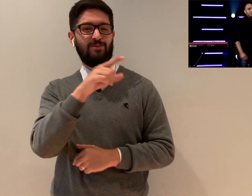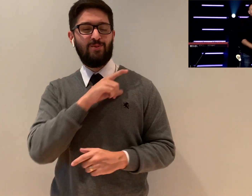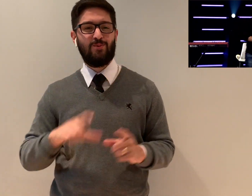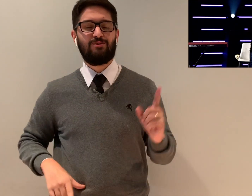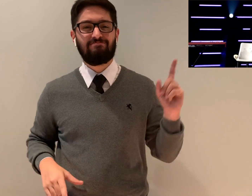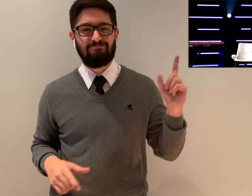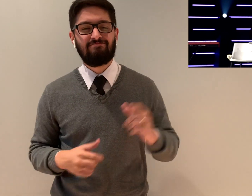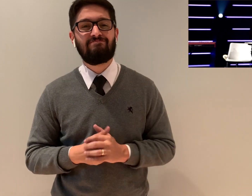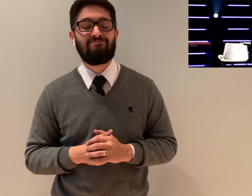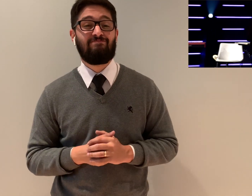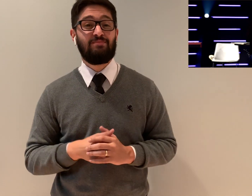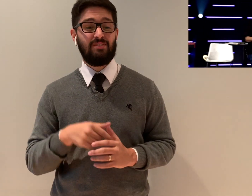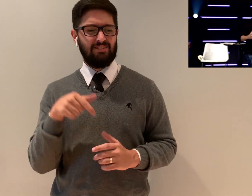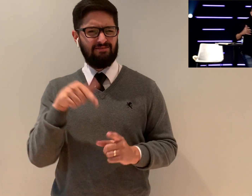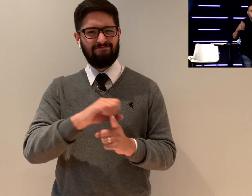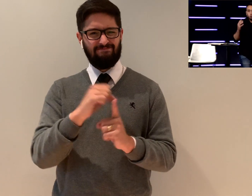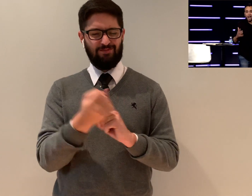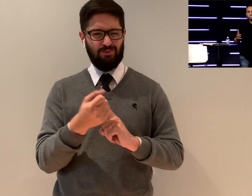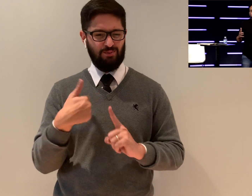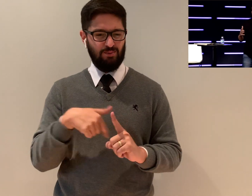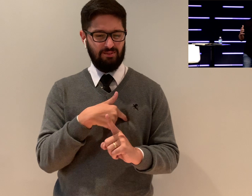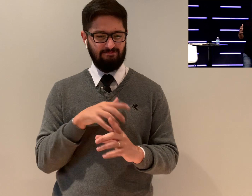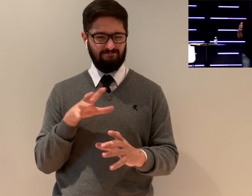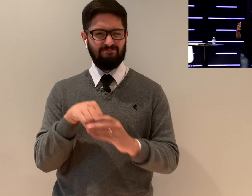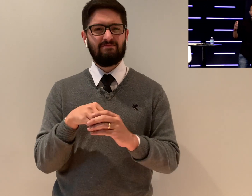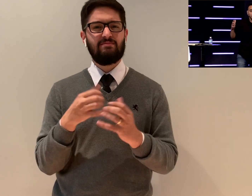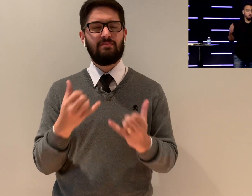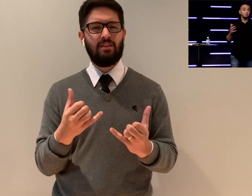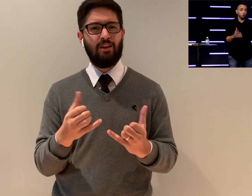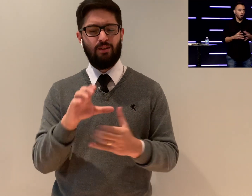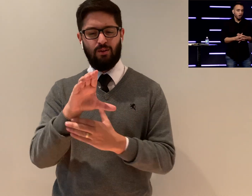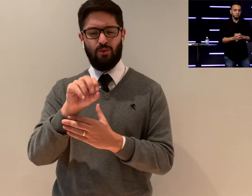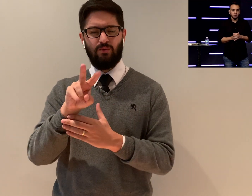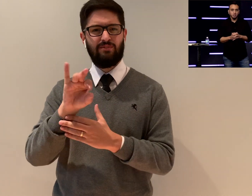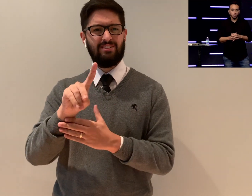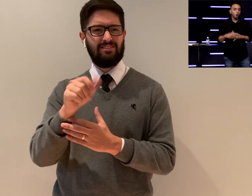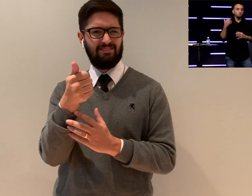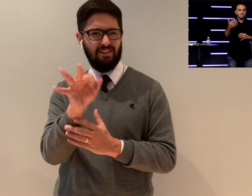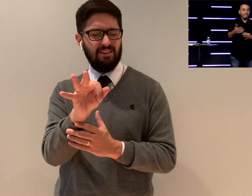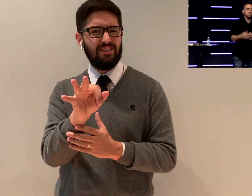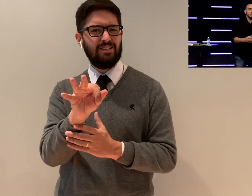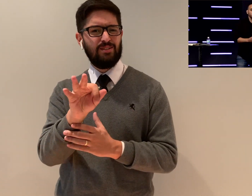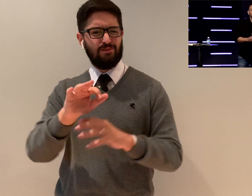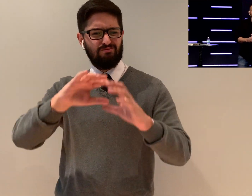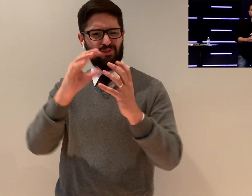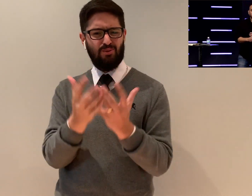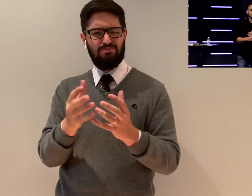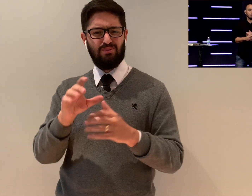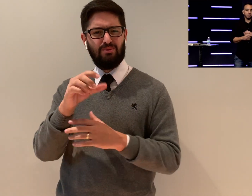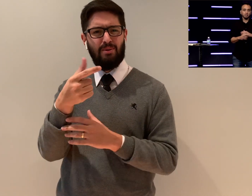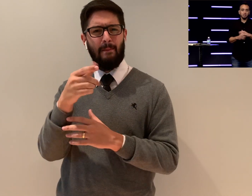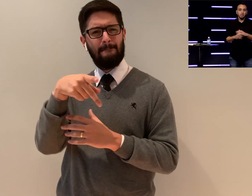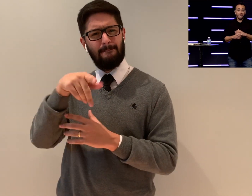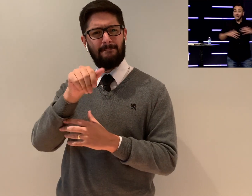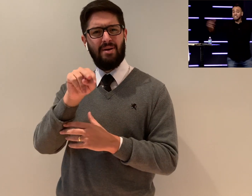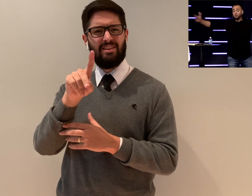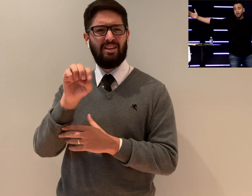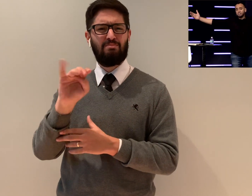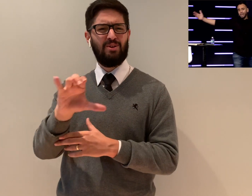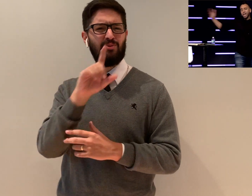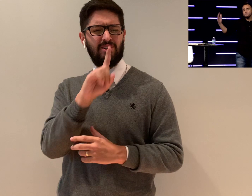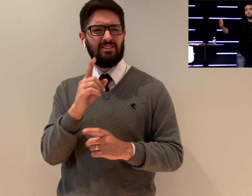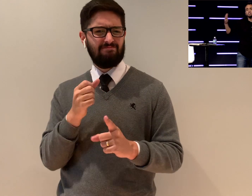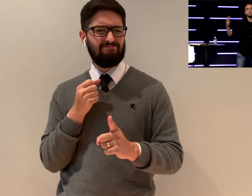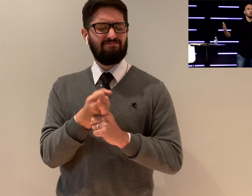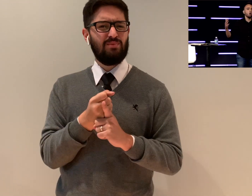word of the Lord. You know, this crisis that we are in the middle of, COVID-19 global pandemic, it has